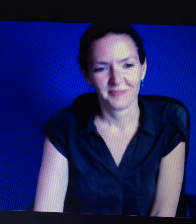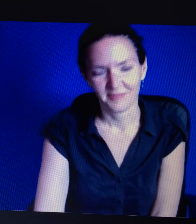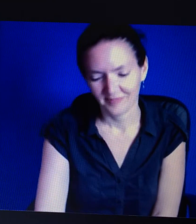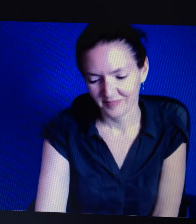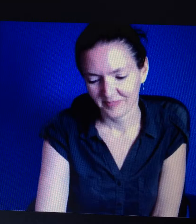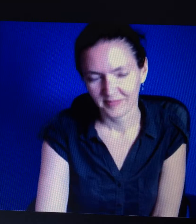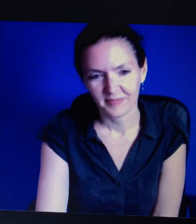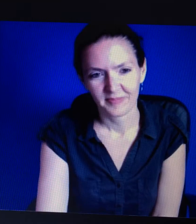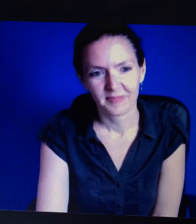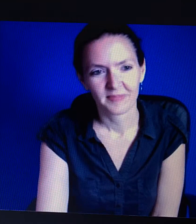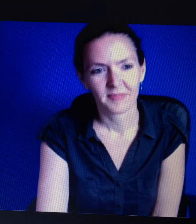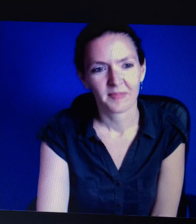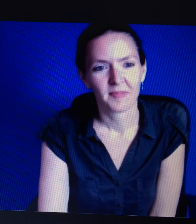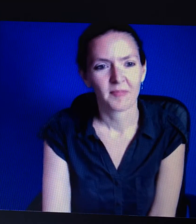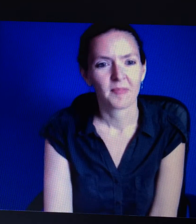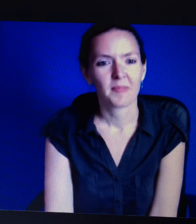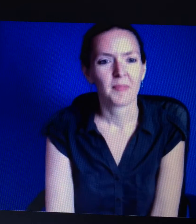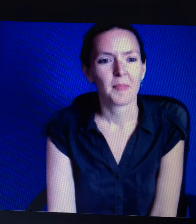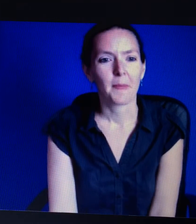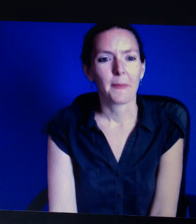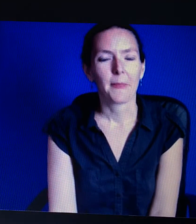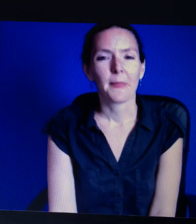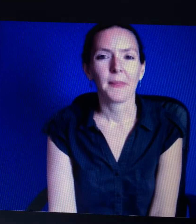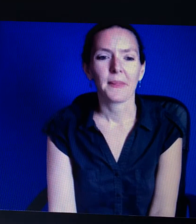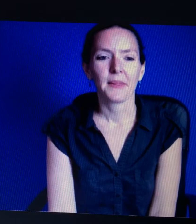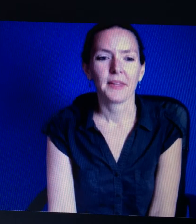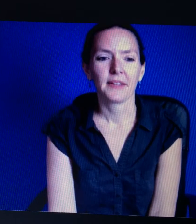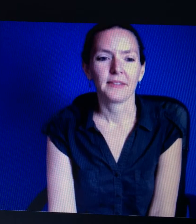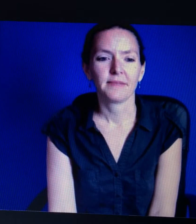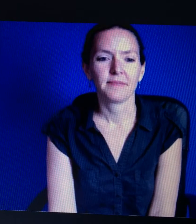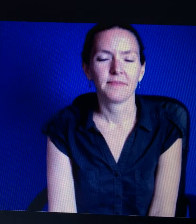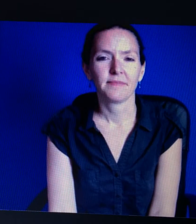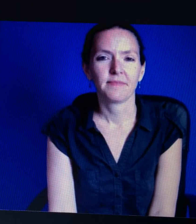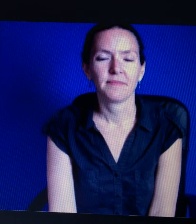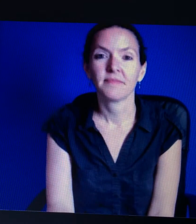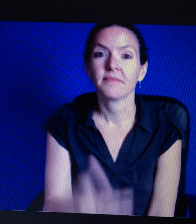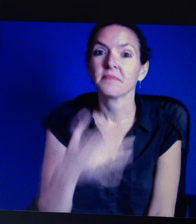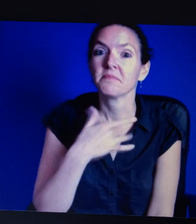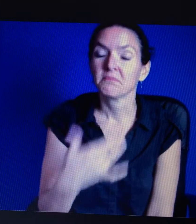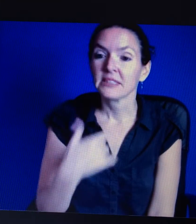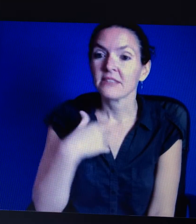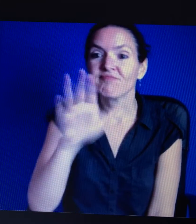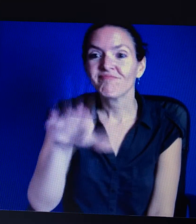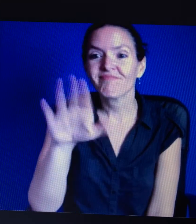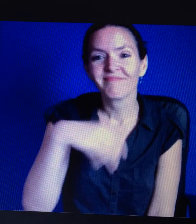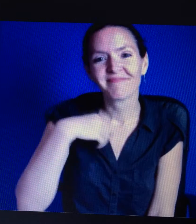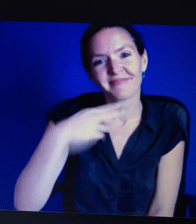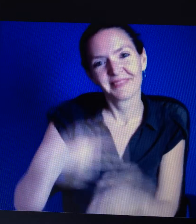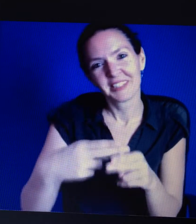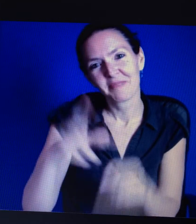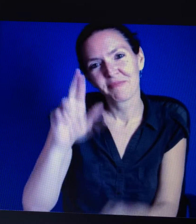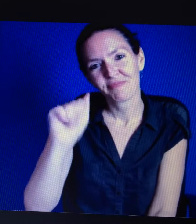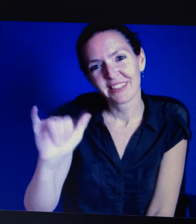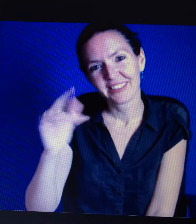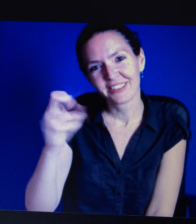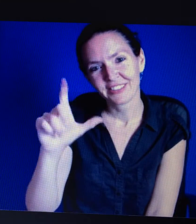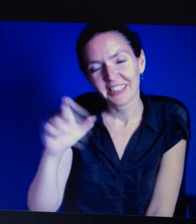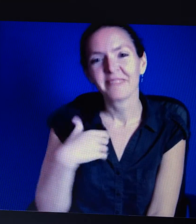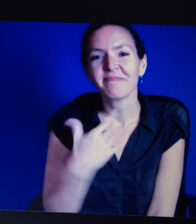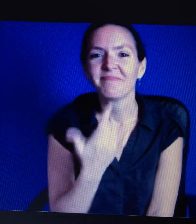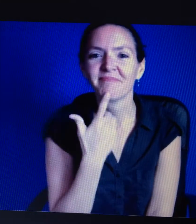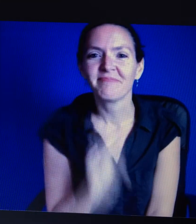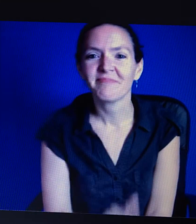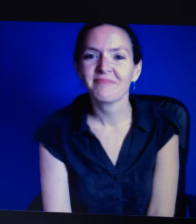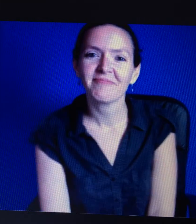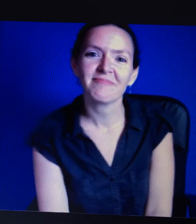give the person their first or 2 letters in their name. First name, last name, first name, middle name.